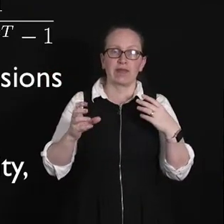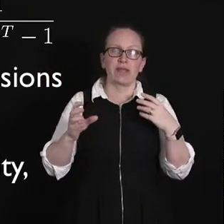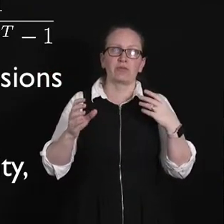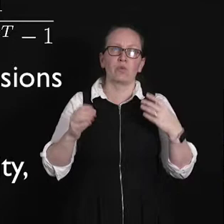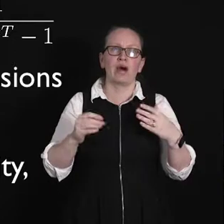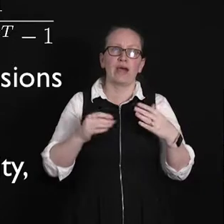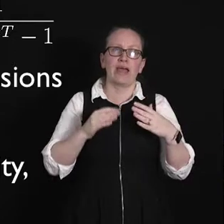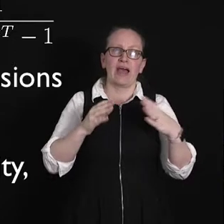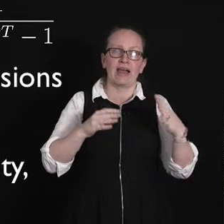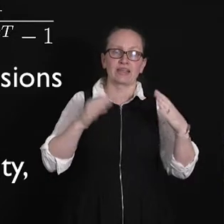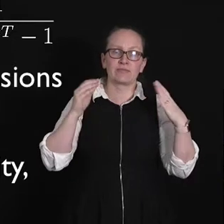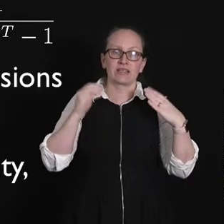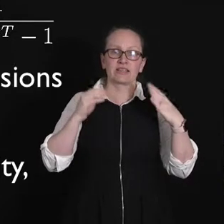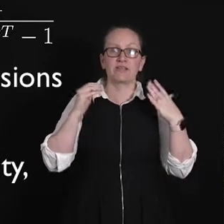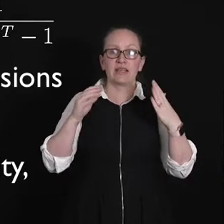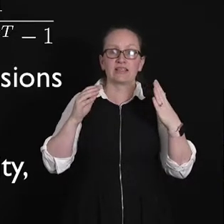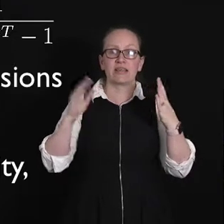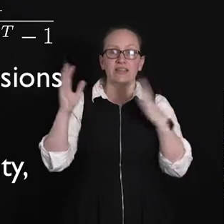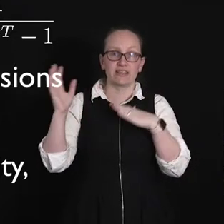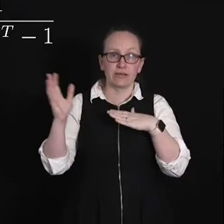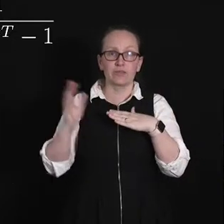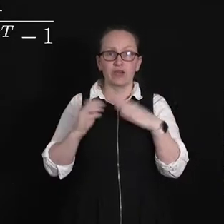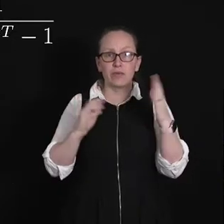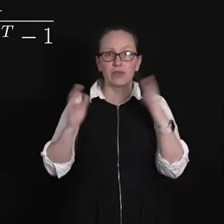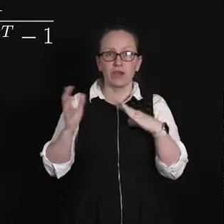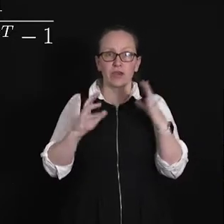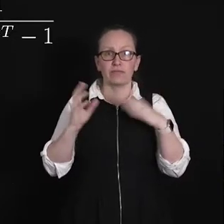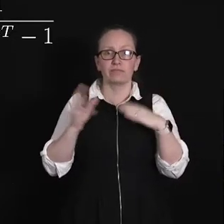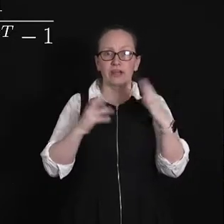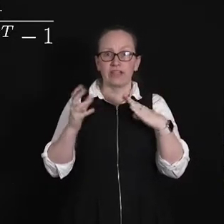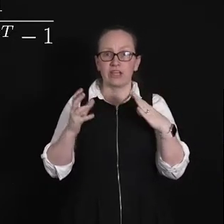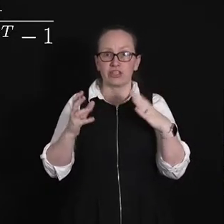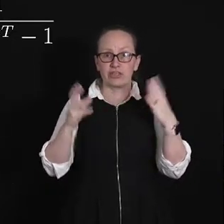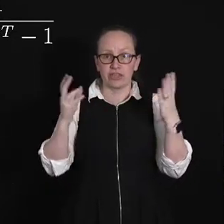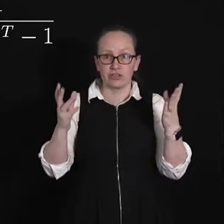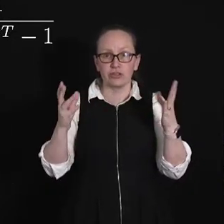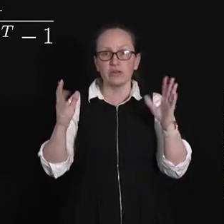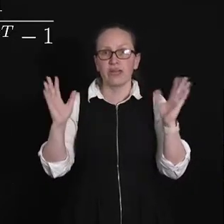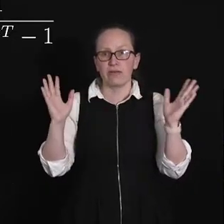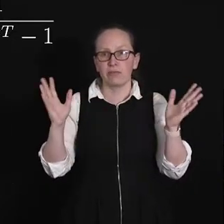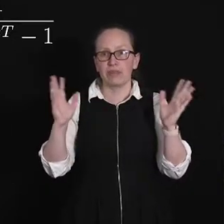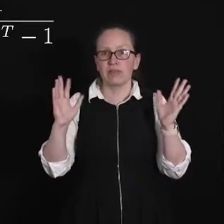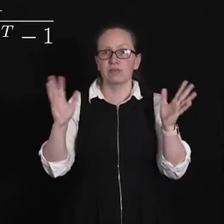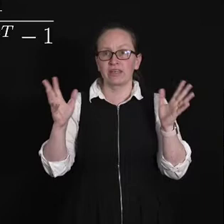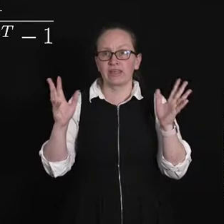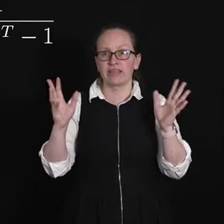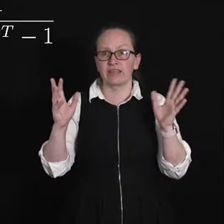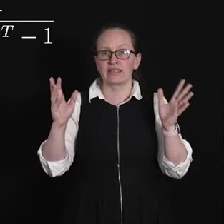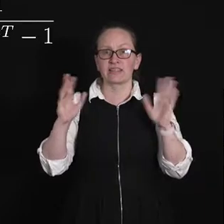explain why atoms emit and absorb the radiation that they do, and we'll be looking at this